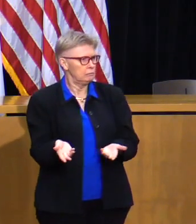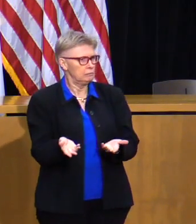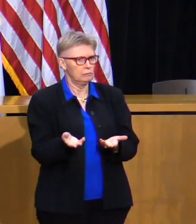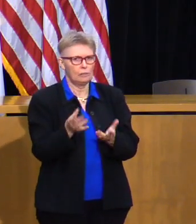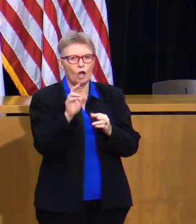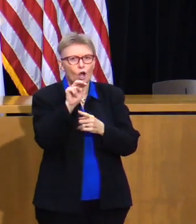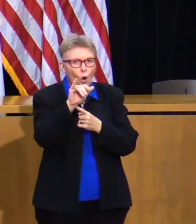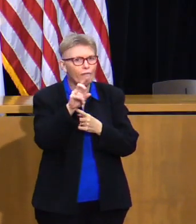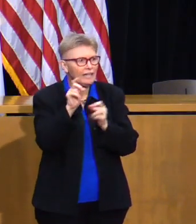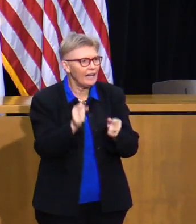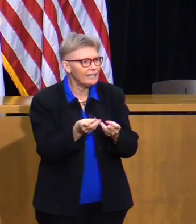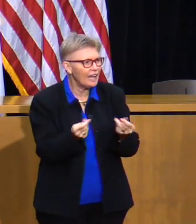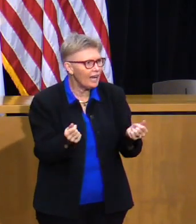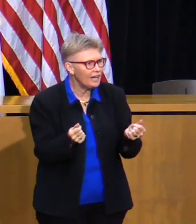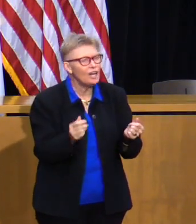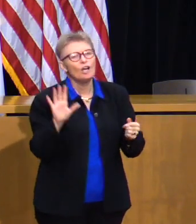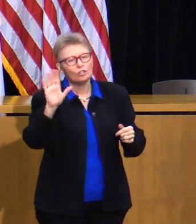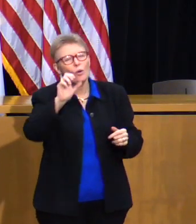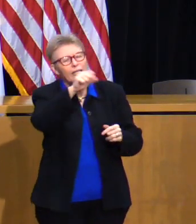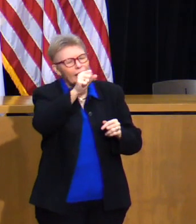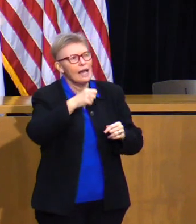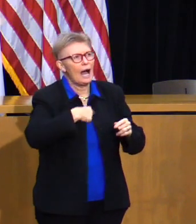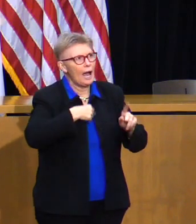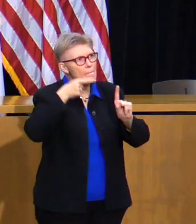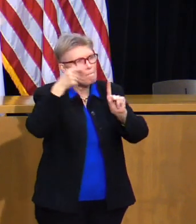about message, but it's also about